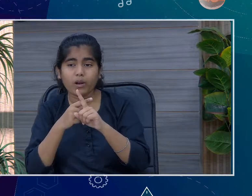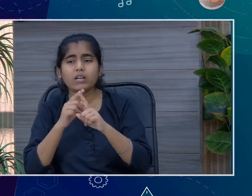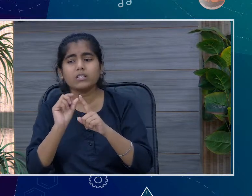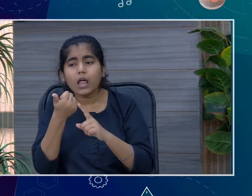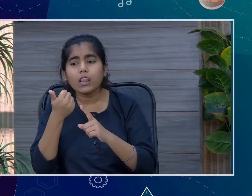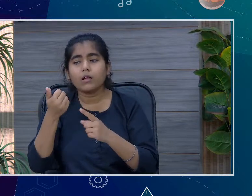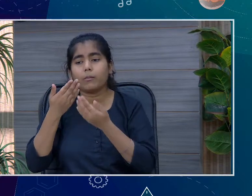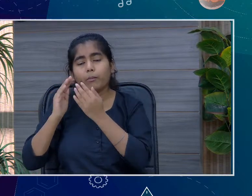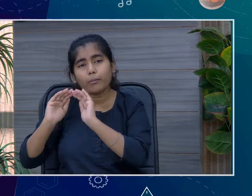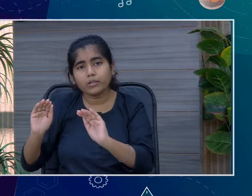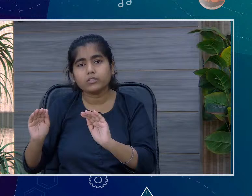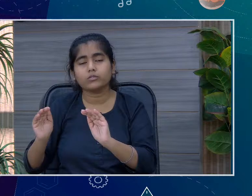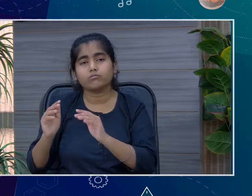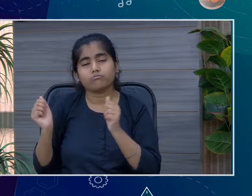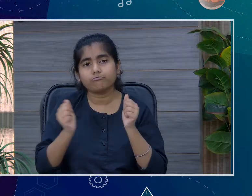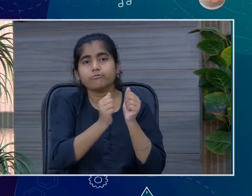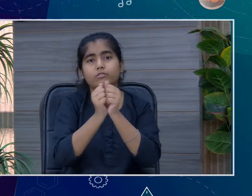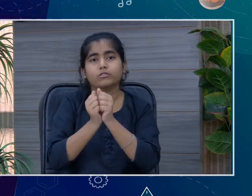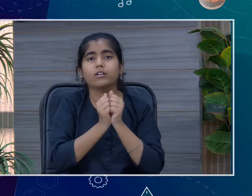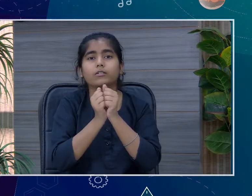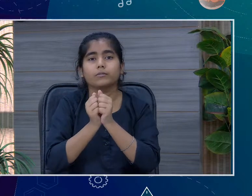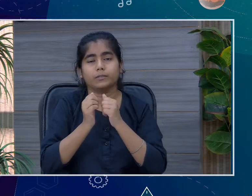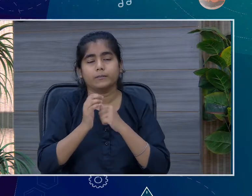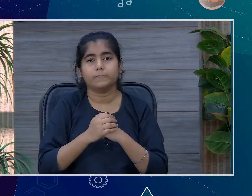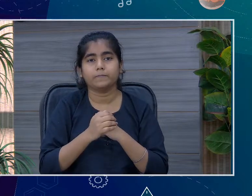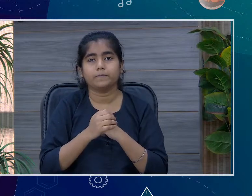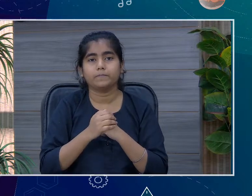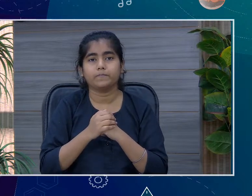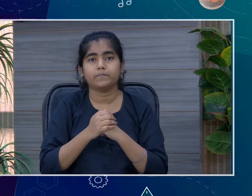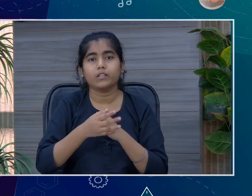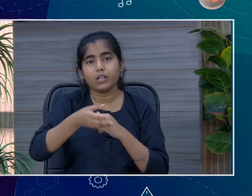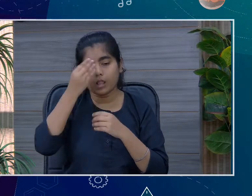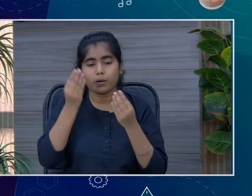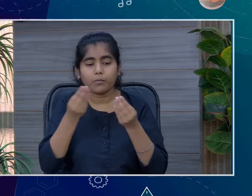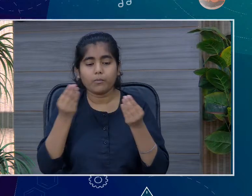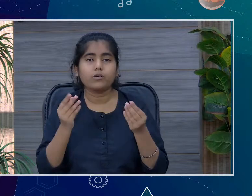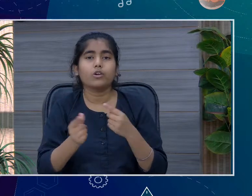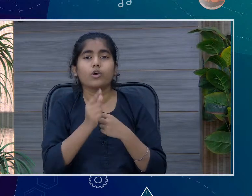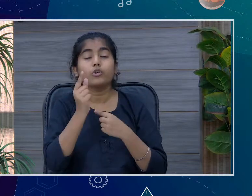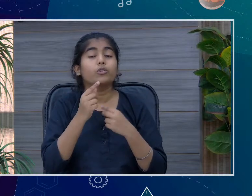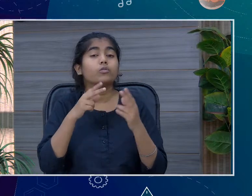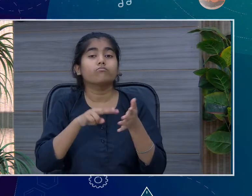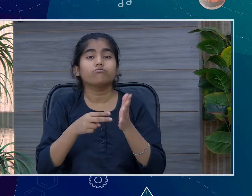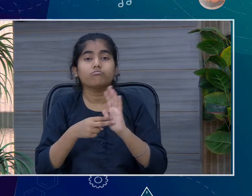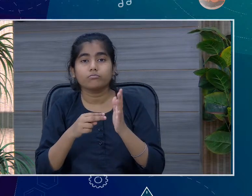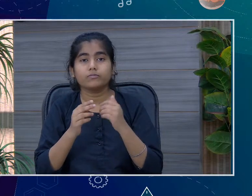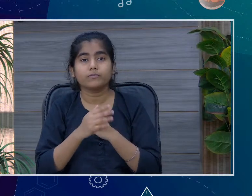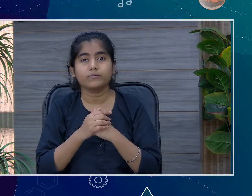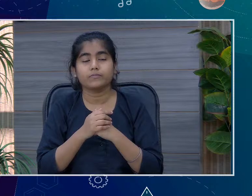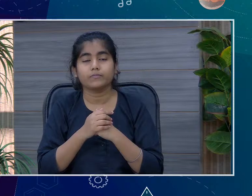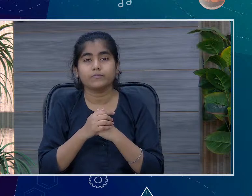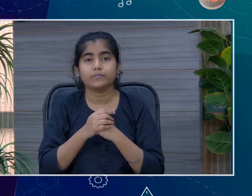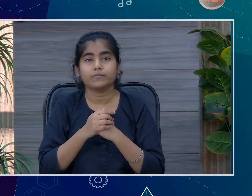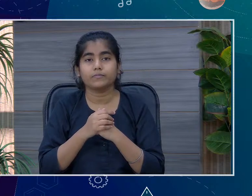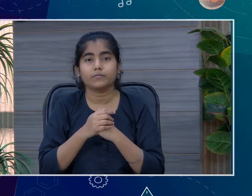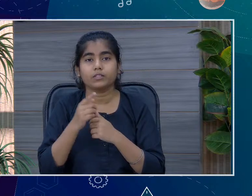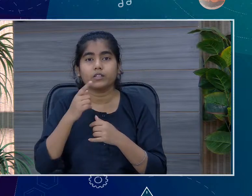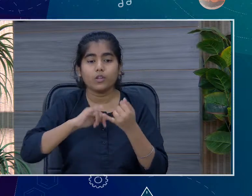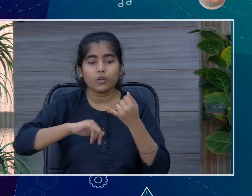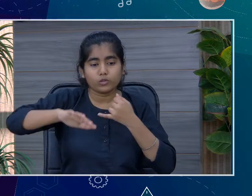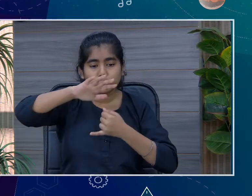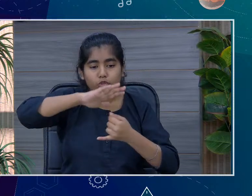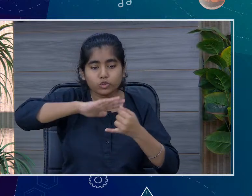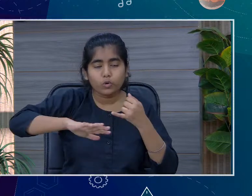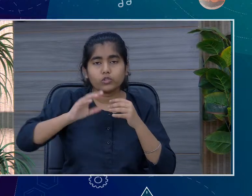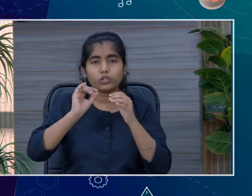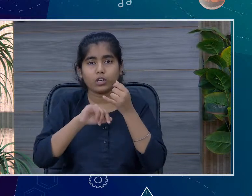children in the framework of universal design of learning materials, then it raises the social status of